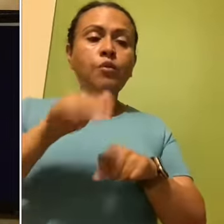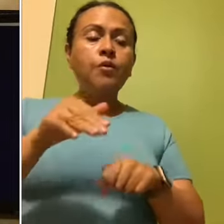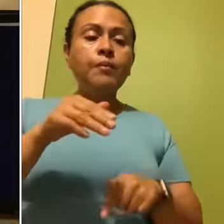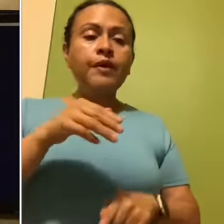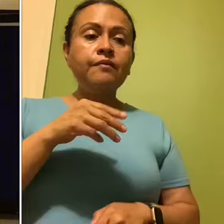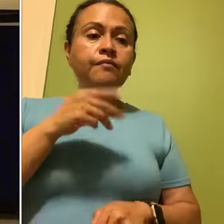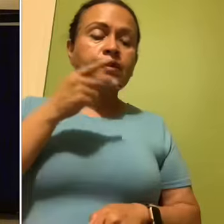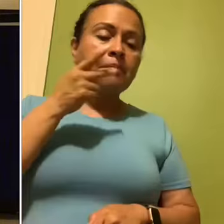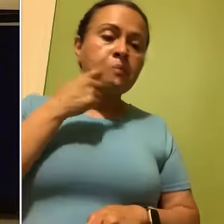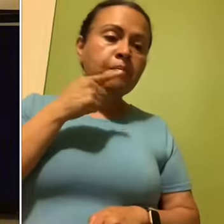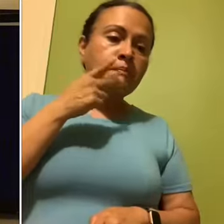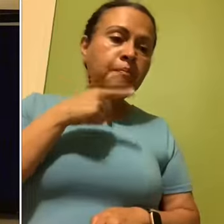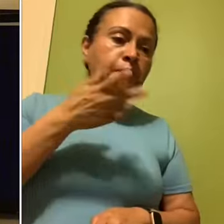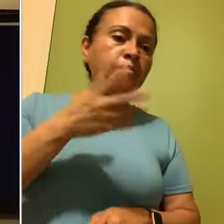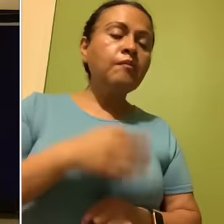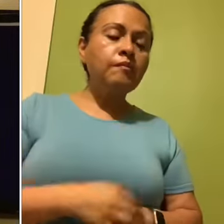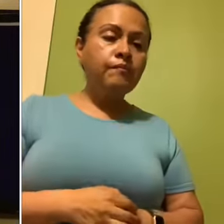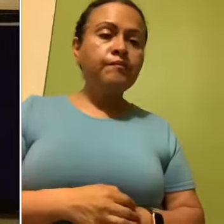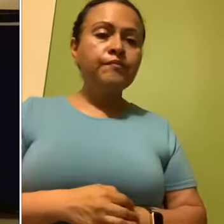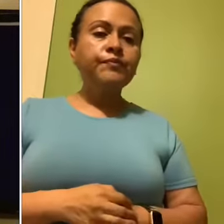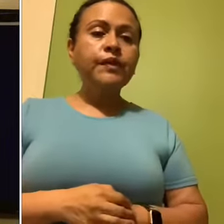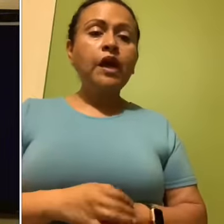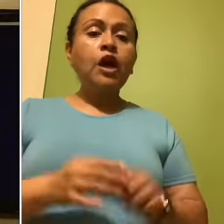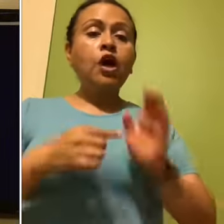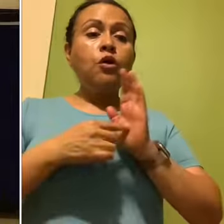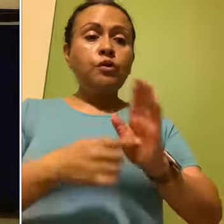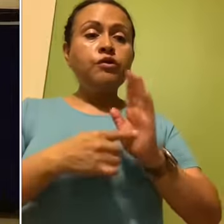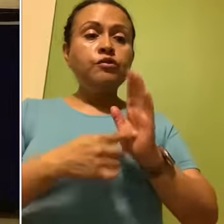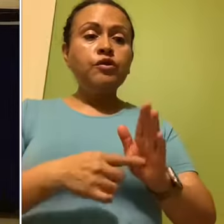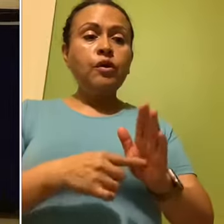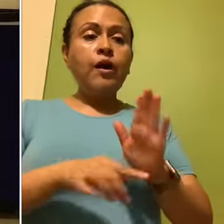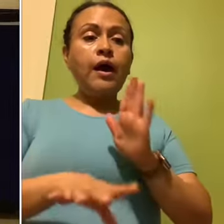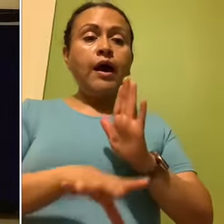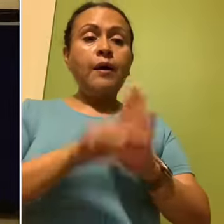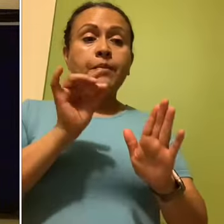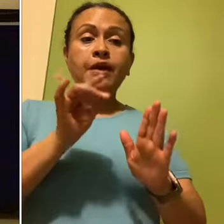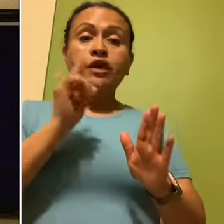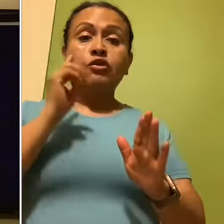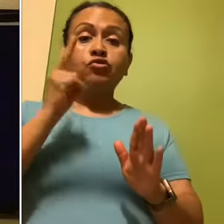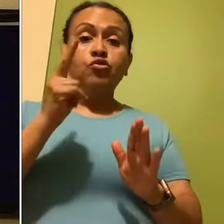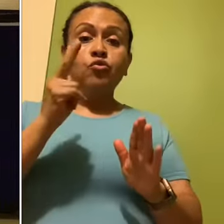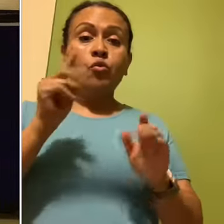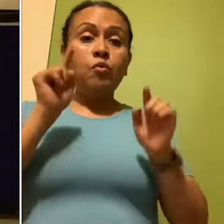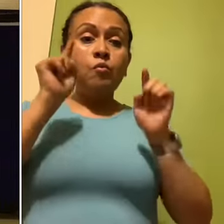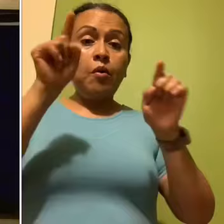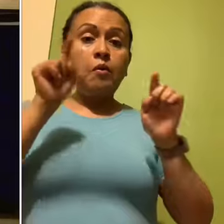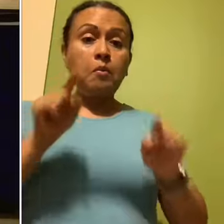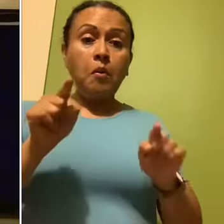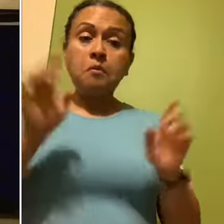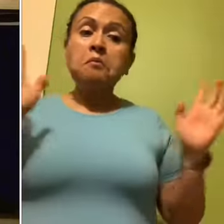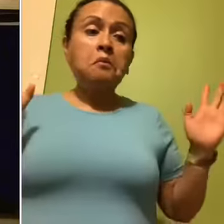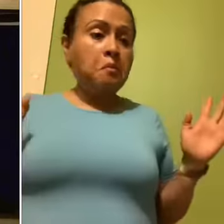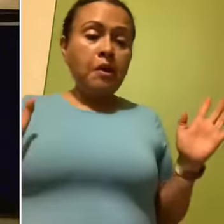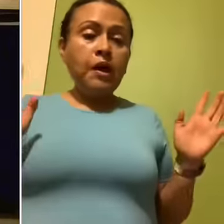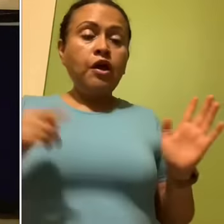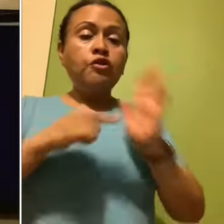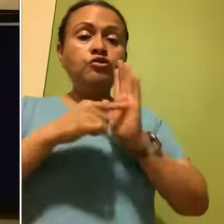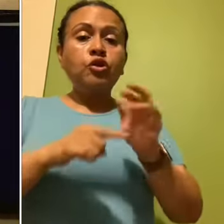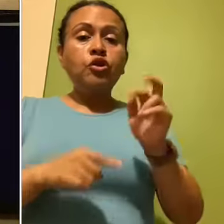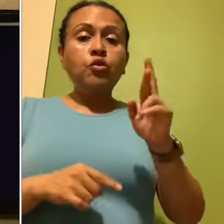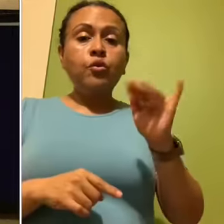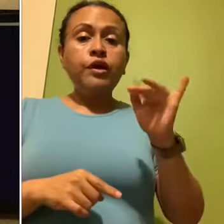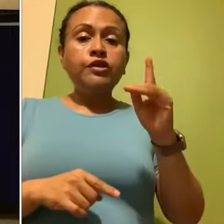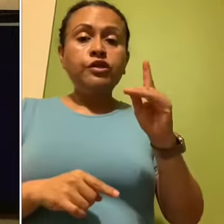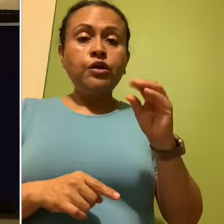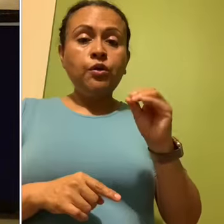here, so our change in y is going to be that right over here. So what I need to show, I'm just picking 2 arbitrary points. I need to show that